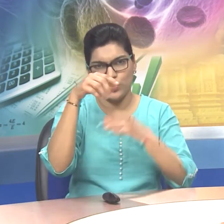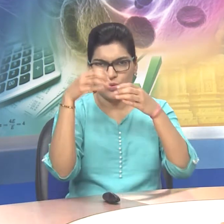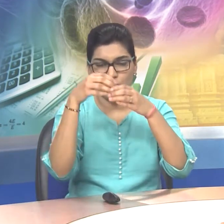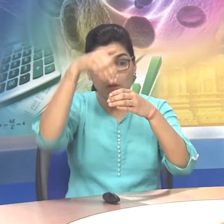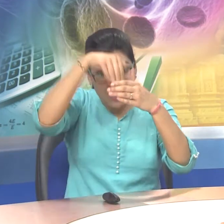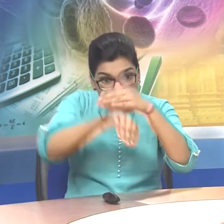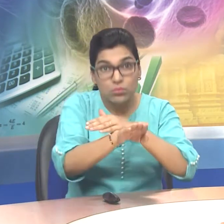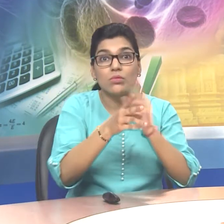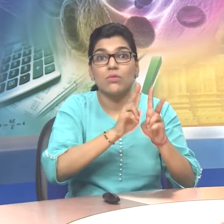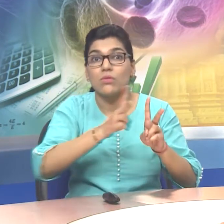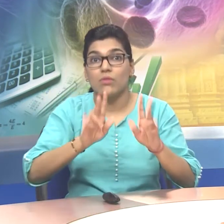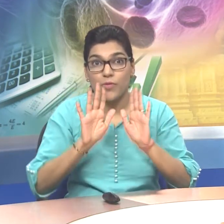SD and OBC.